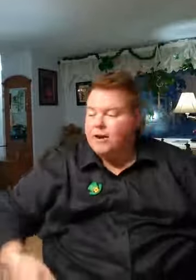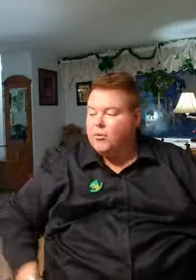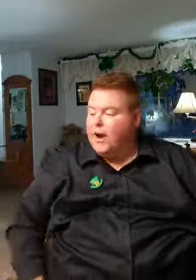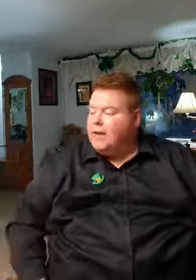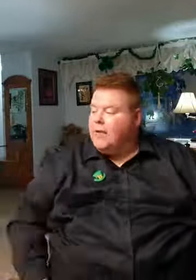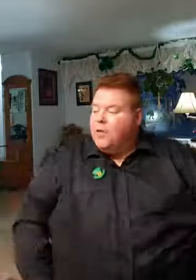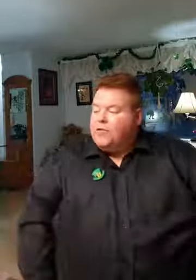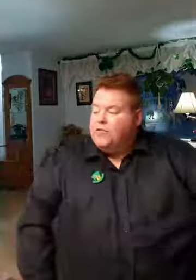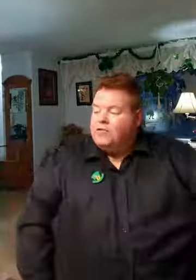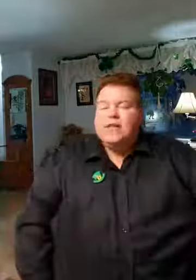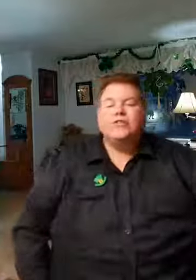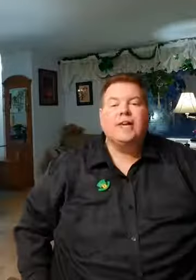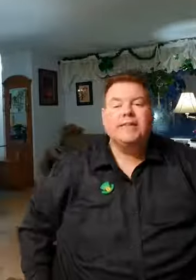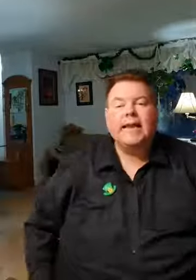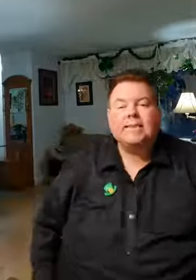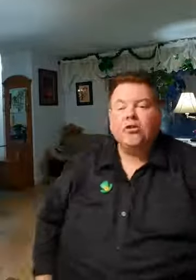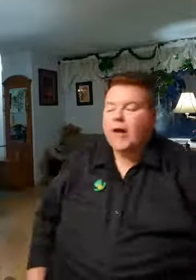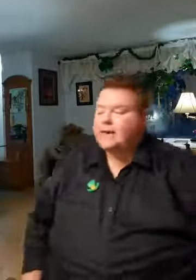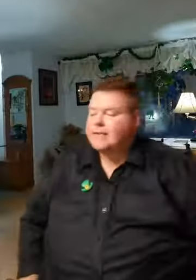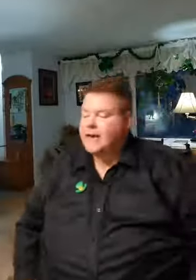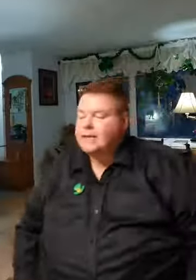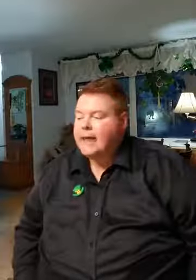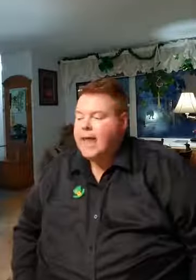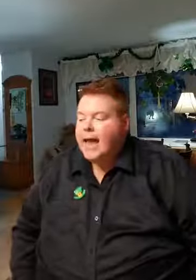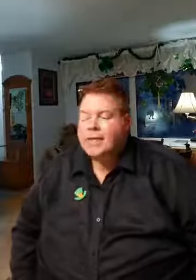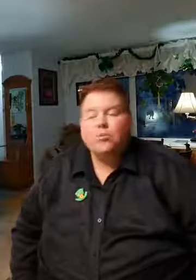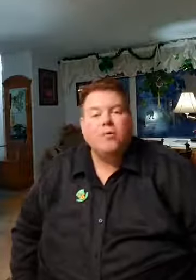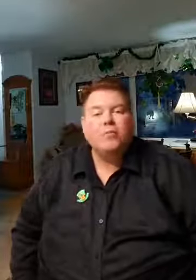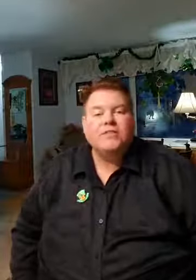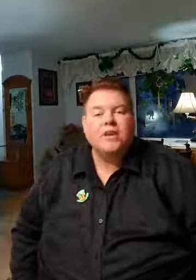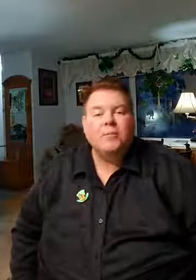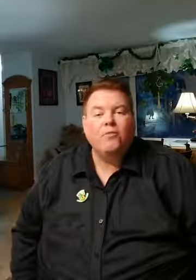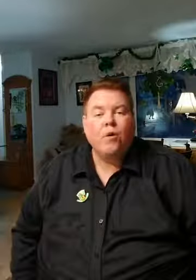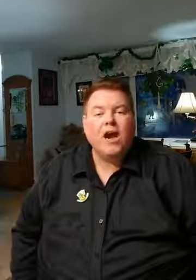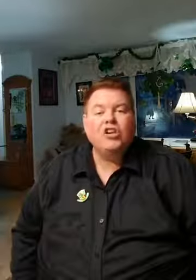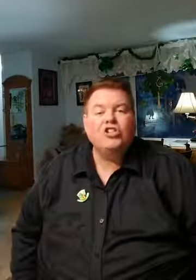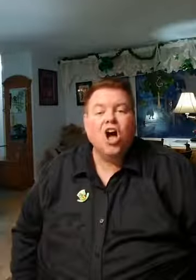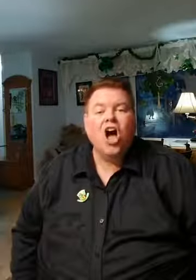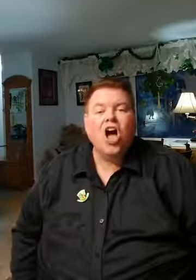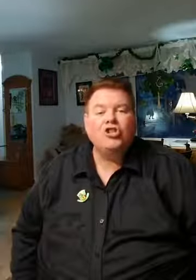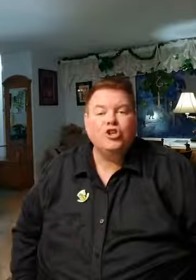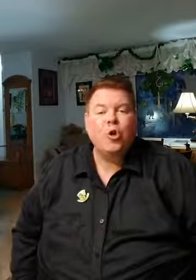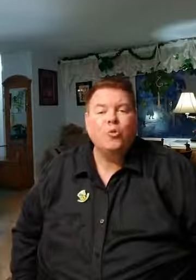away. The first exercise I'd like to look at tonight is one that we've sung before, Zha Zho Zhu.